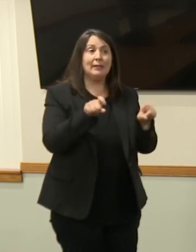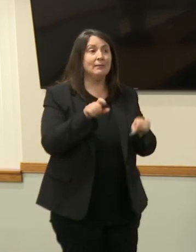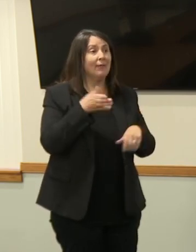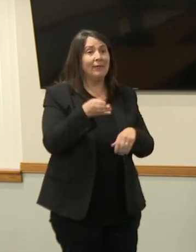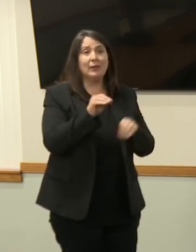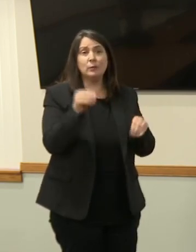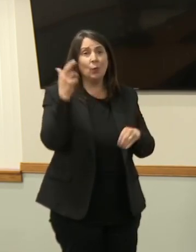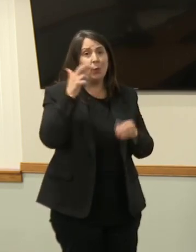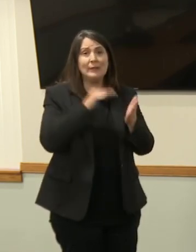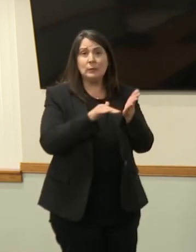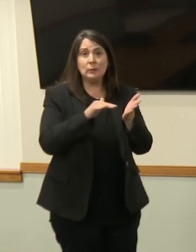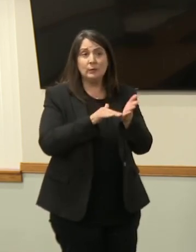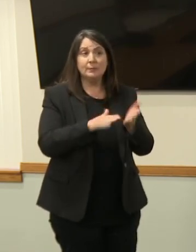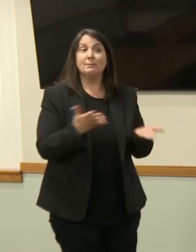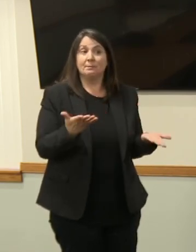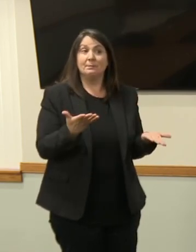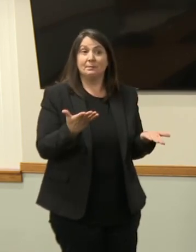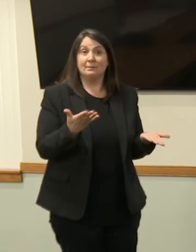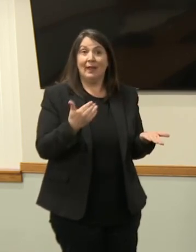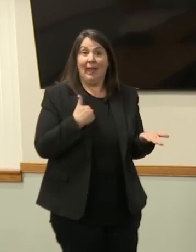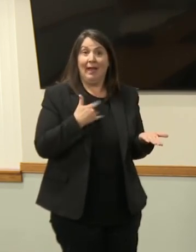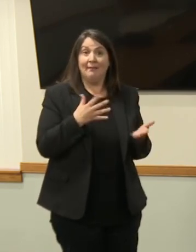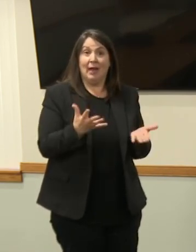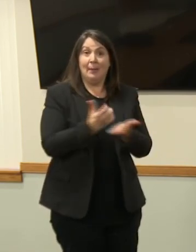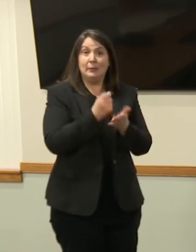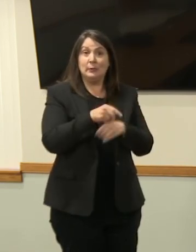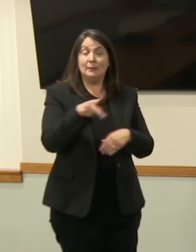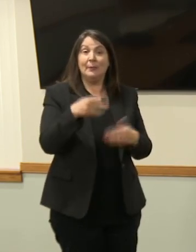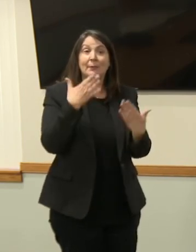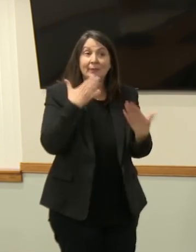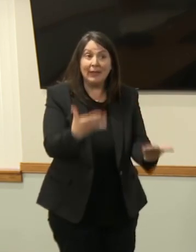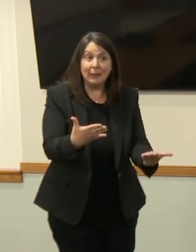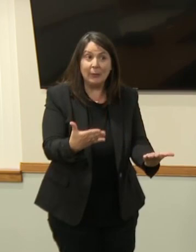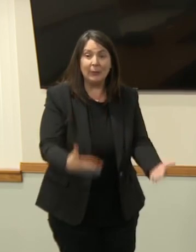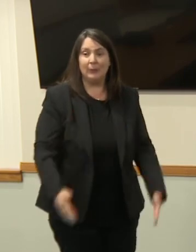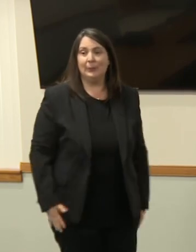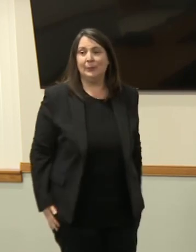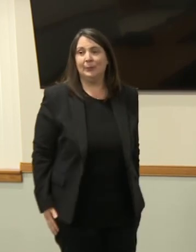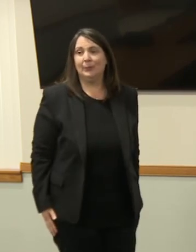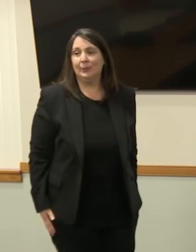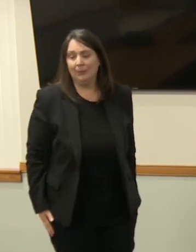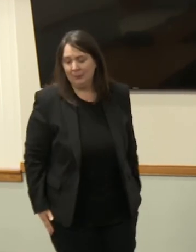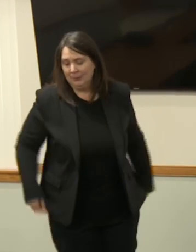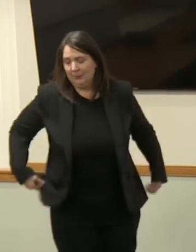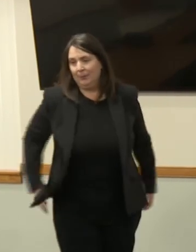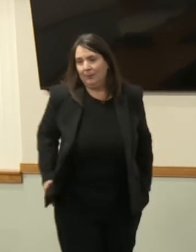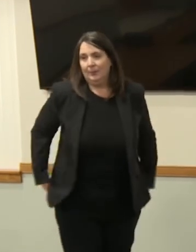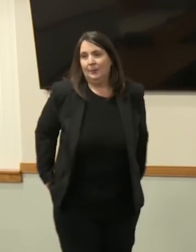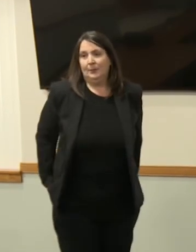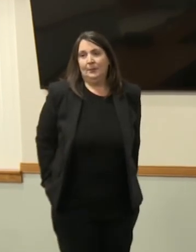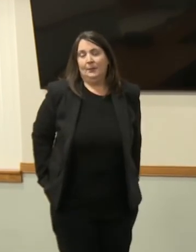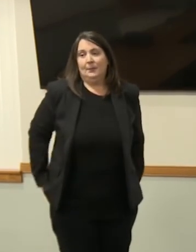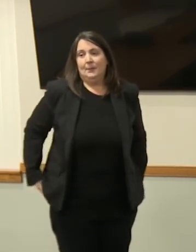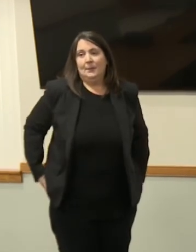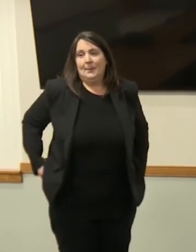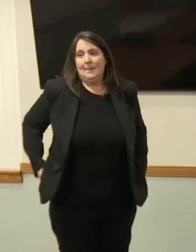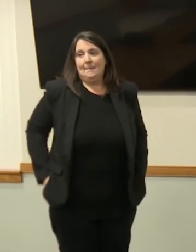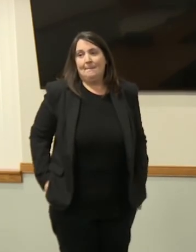Thank you, guys. Monica, if If we do get